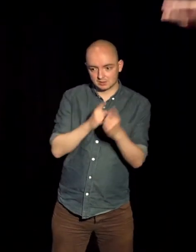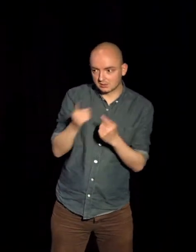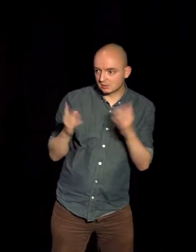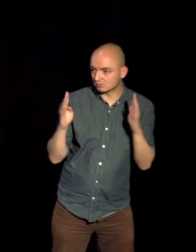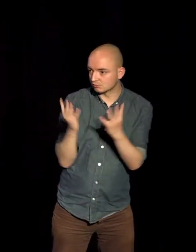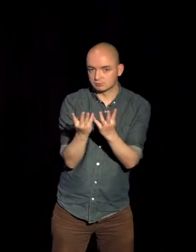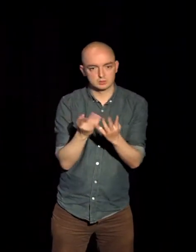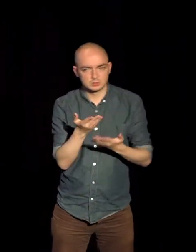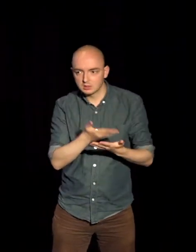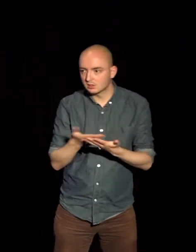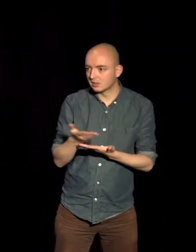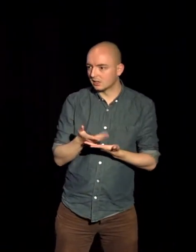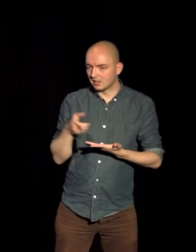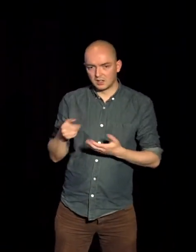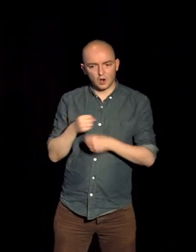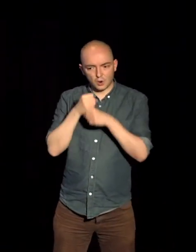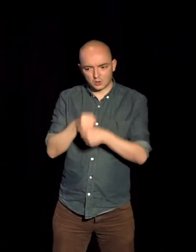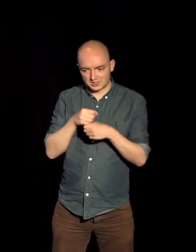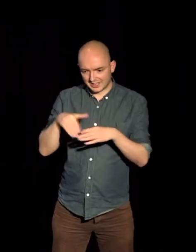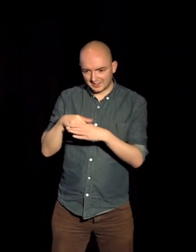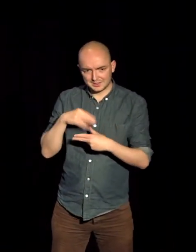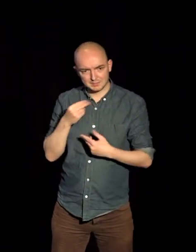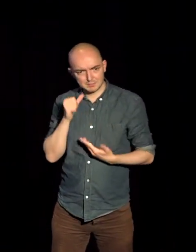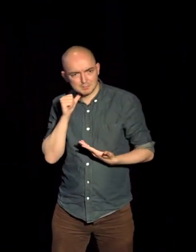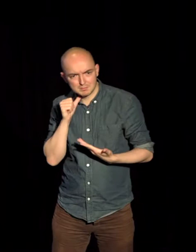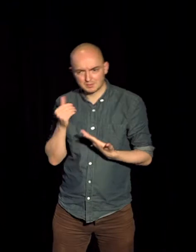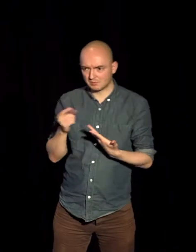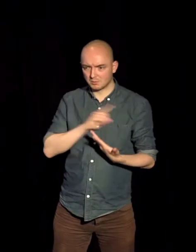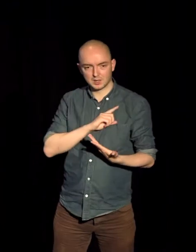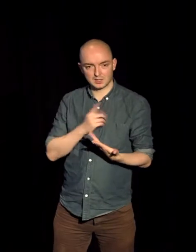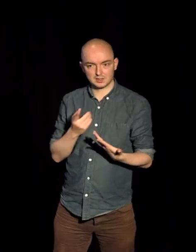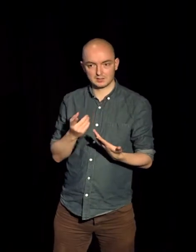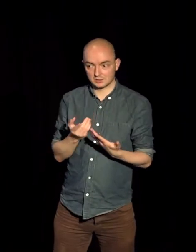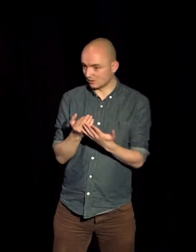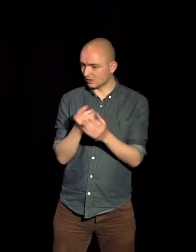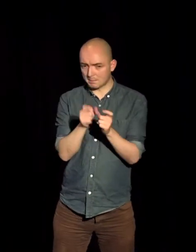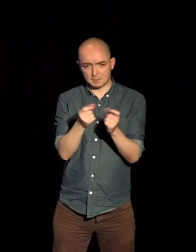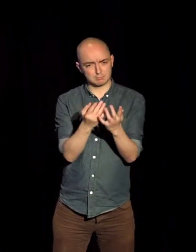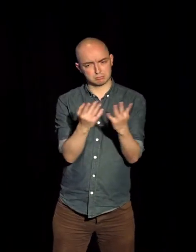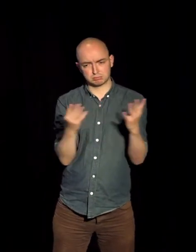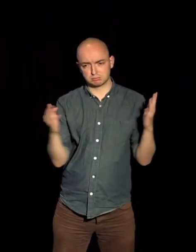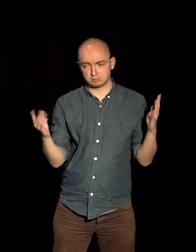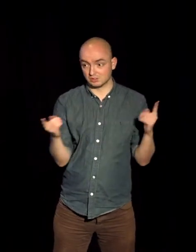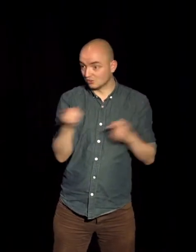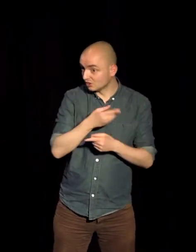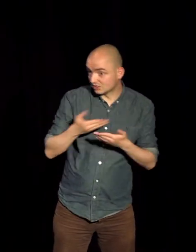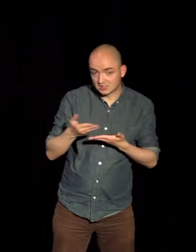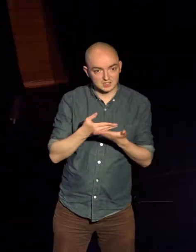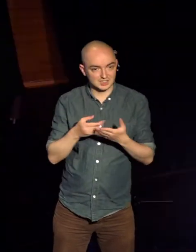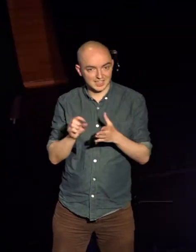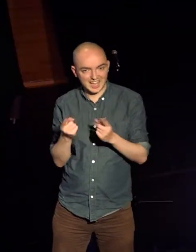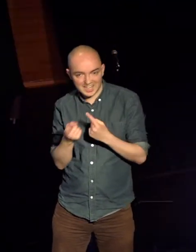like with, Dr. Strangelove, it takes a lot of people to try and figure out what to do. So how did the horse get in? And it's